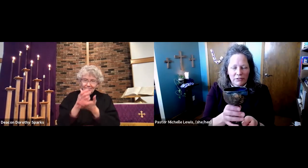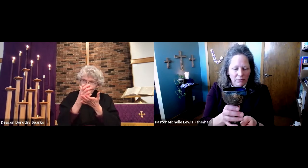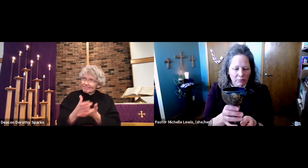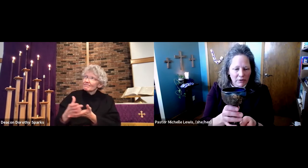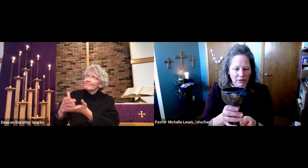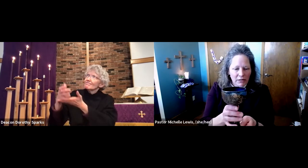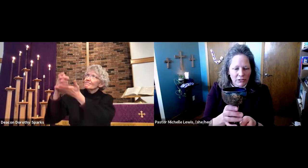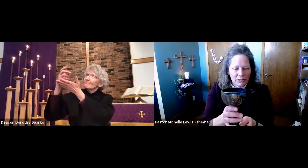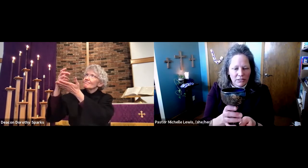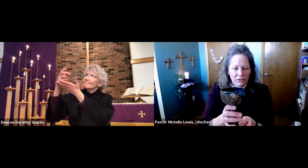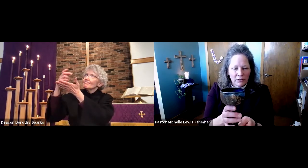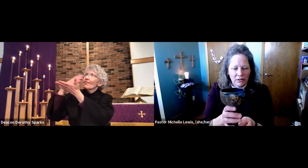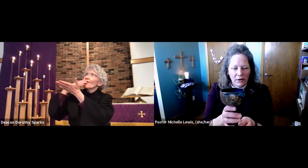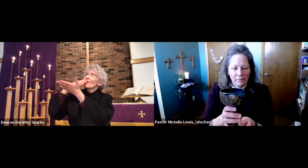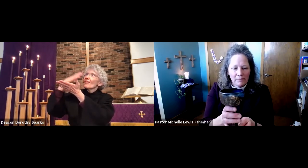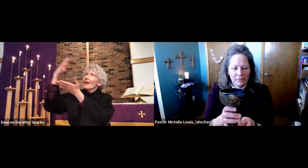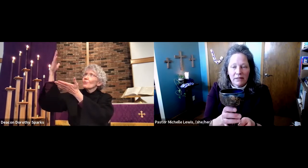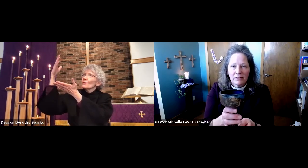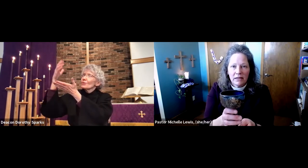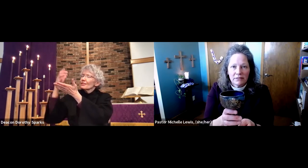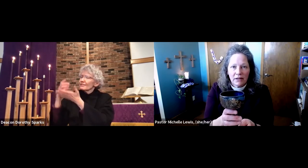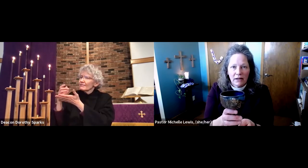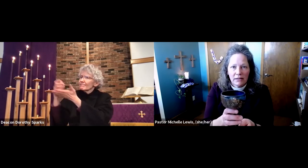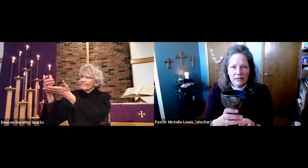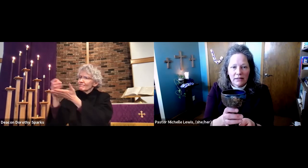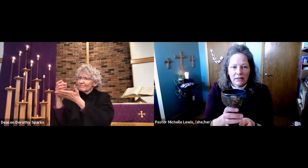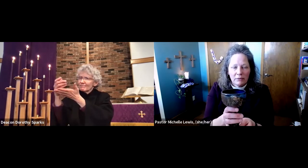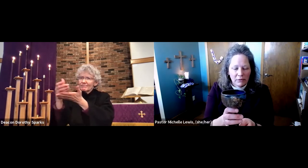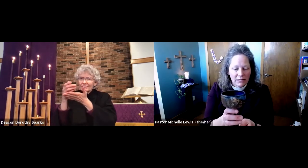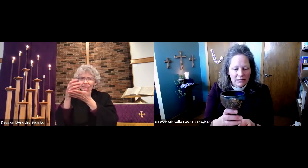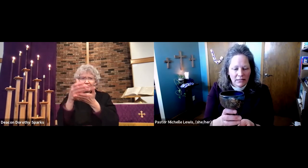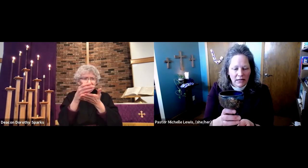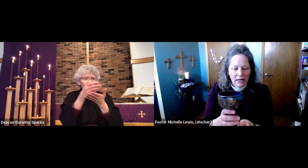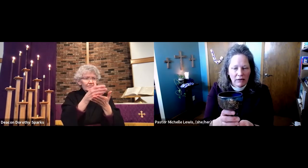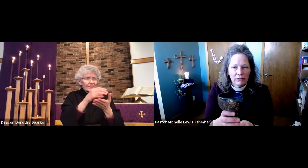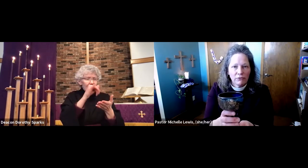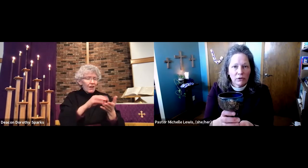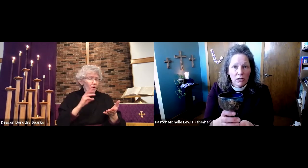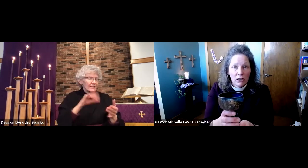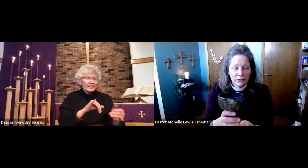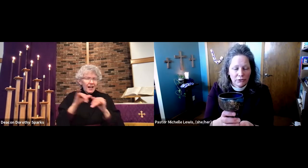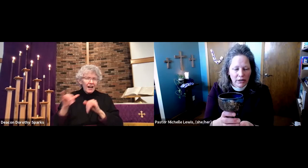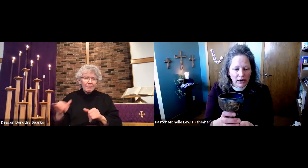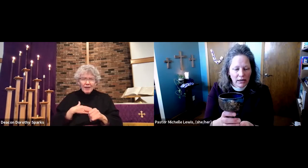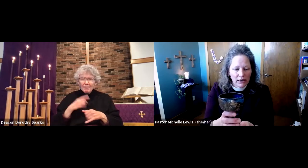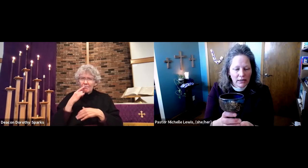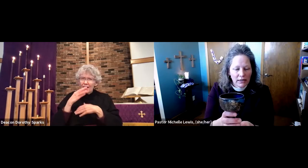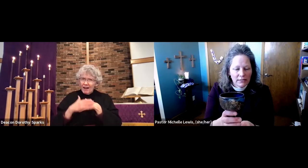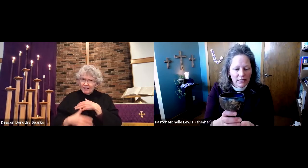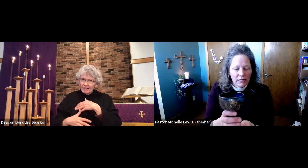Again, after supper, Jesus took the cup, thanked God, blessed it, and gave it for all to